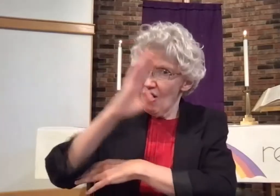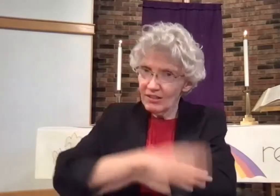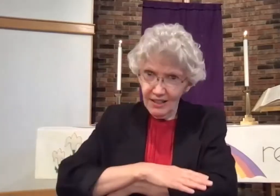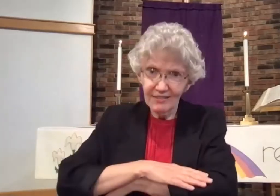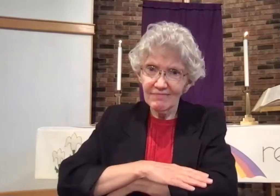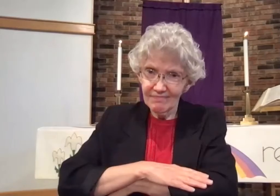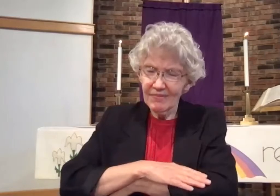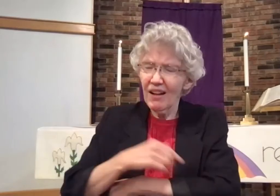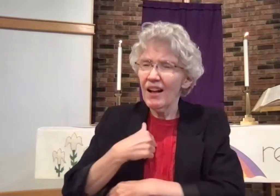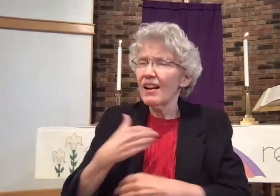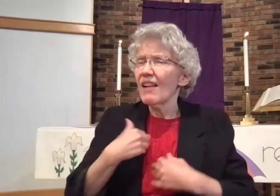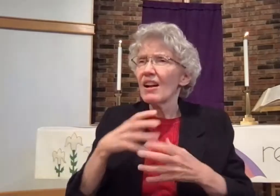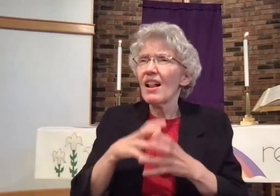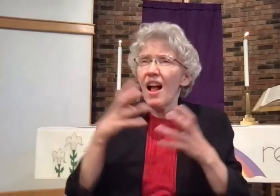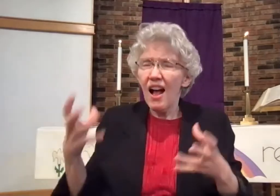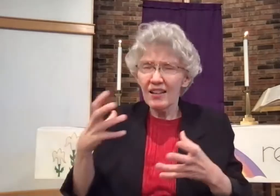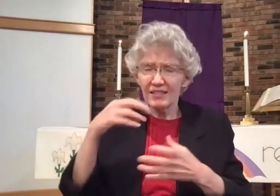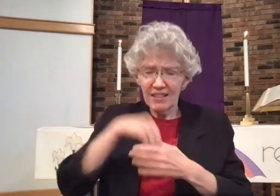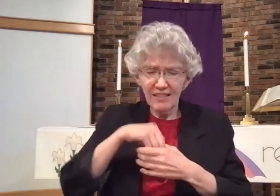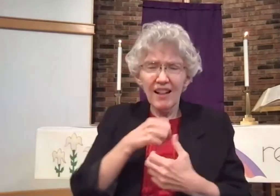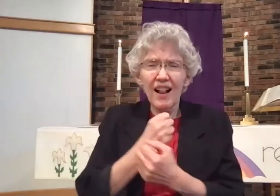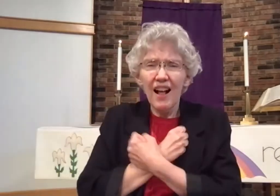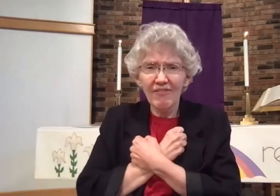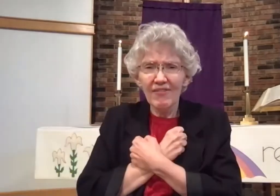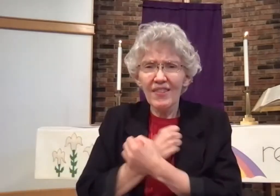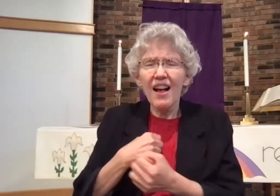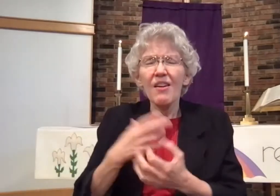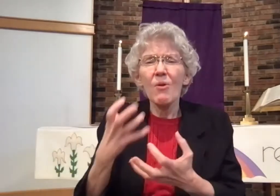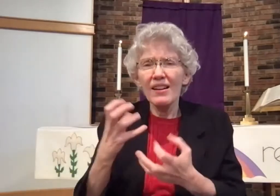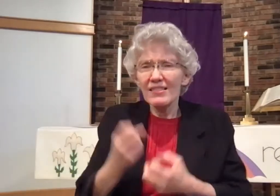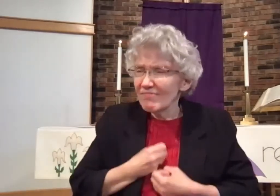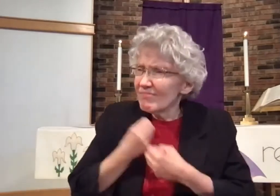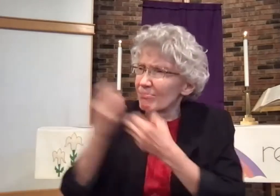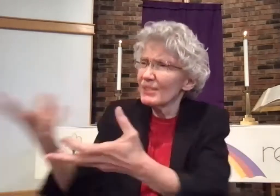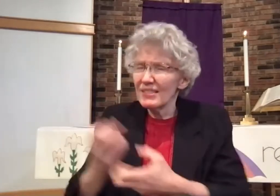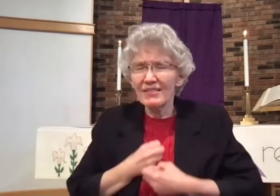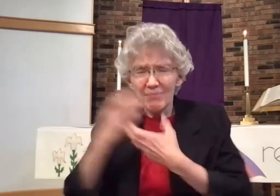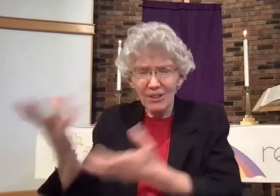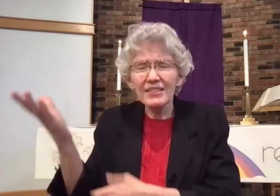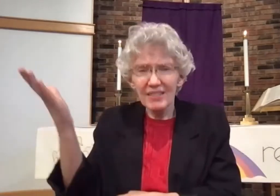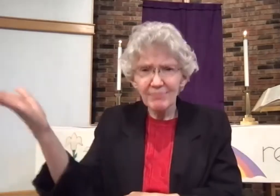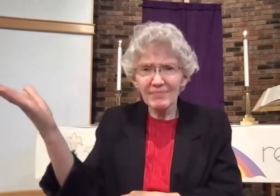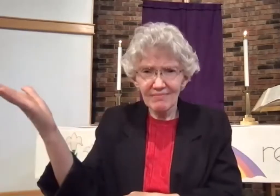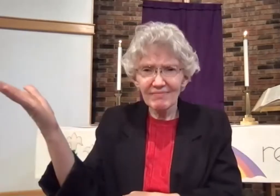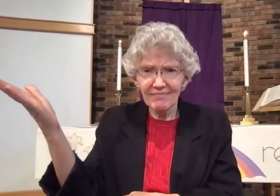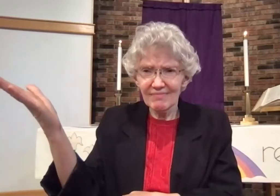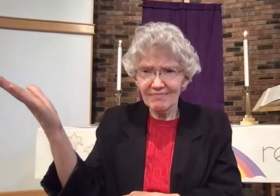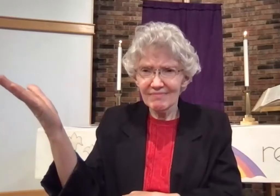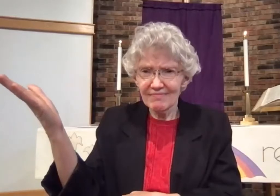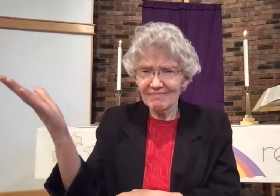and stay with me all day so that I can pour out whatever love I have remaining on him since he took my